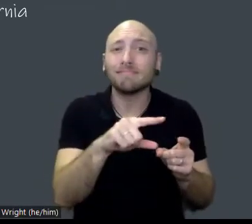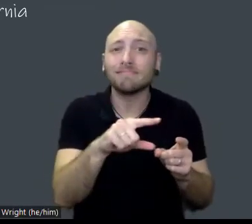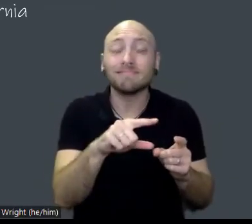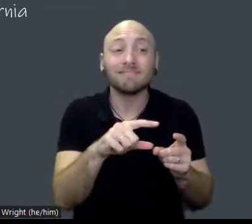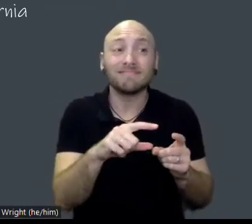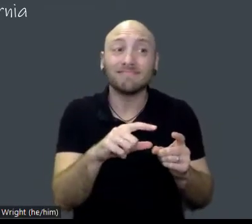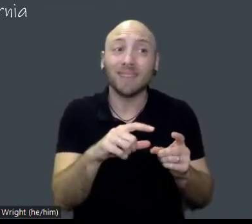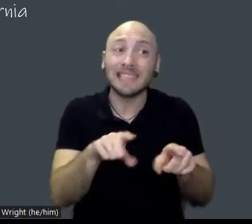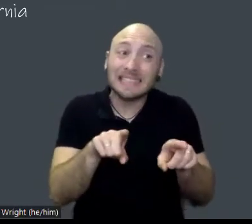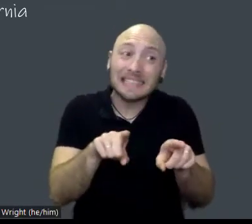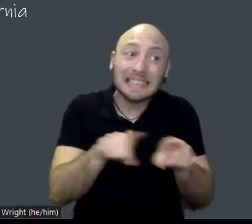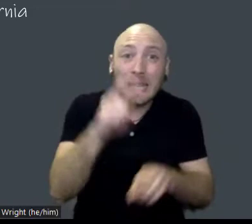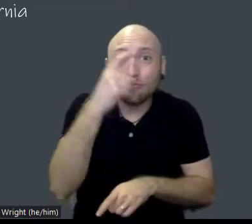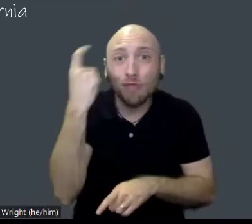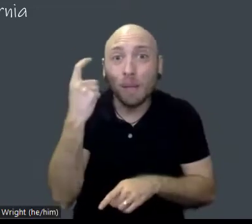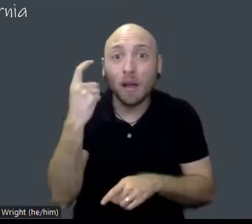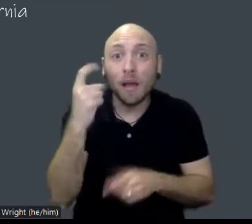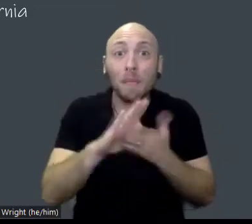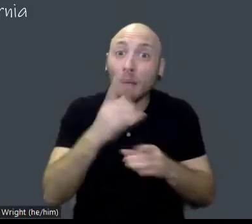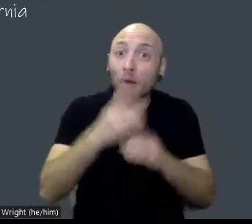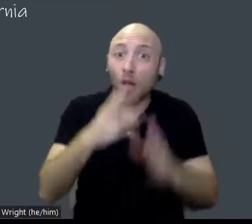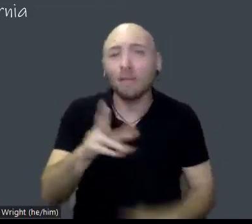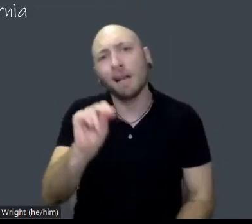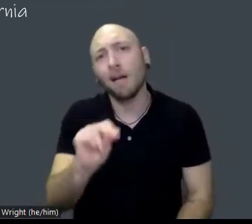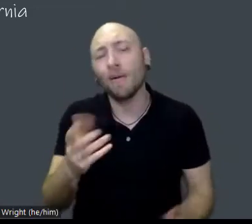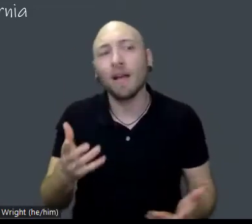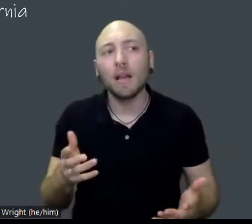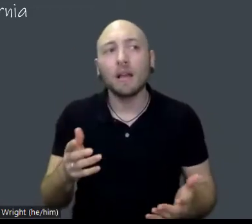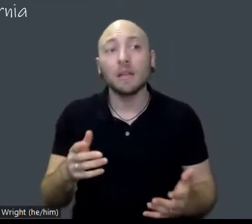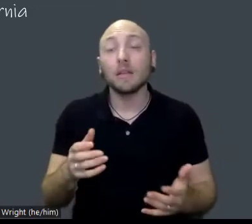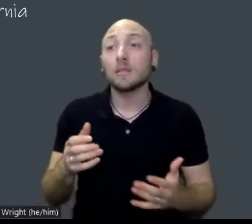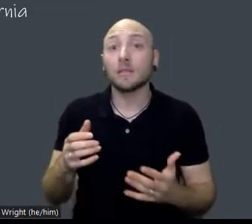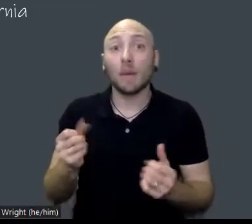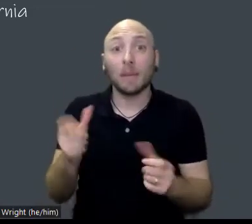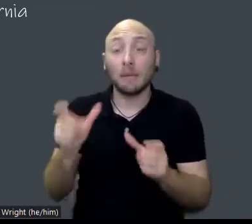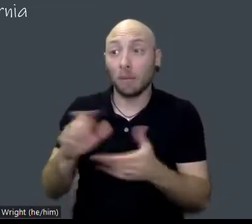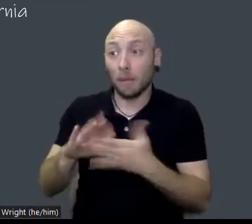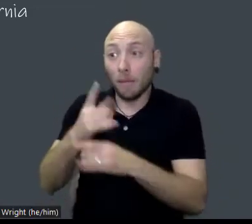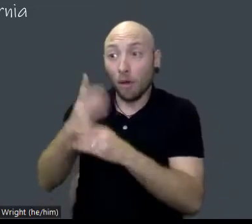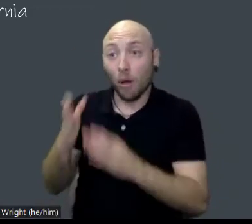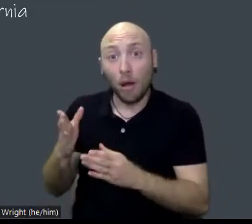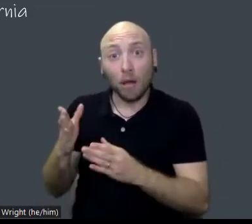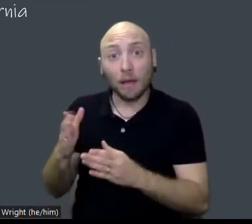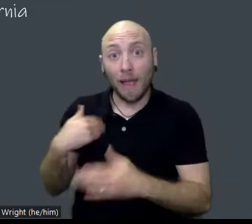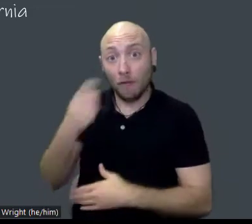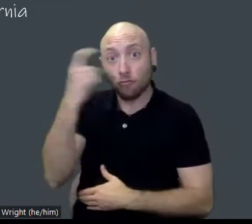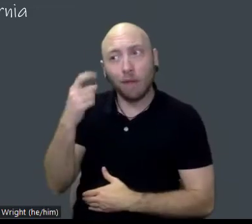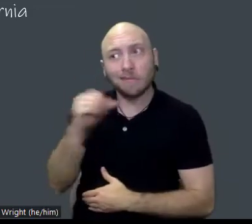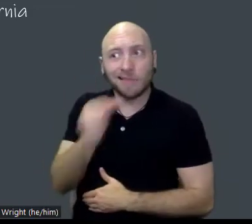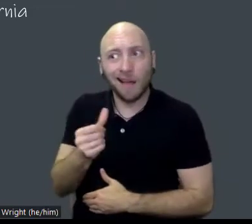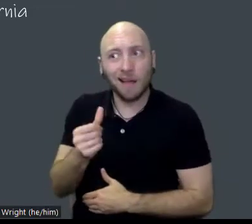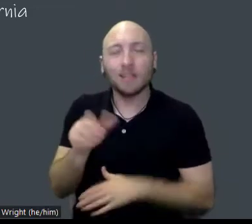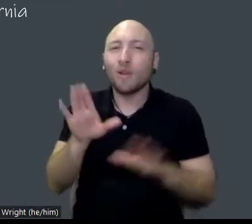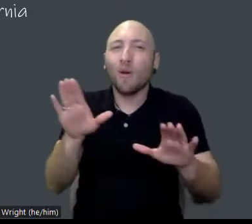have stuff like that happen to them and they don't turn out this way. There's plenty of people who don't have that stuff happen, right? And they do turn out this way.